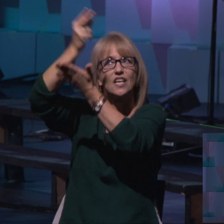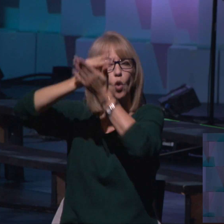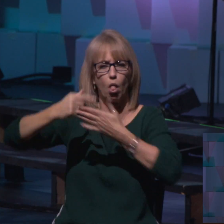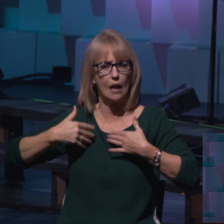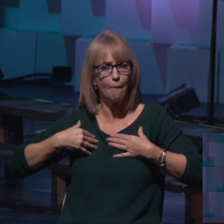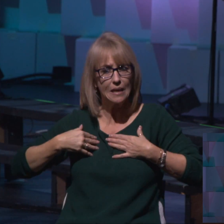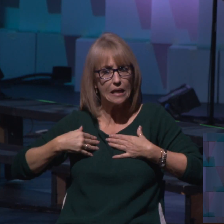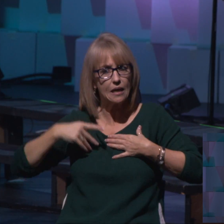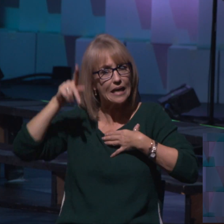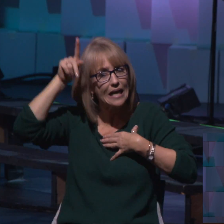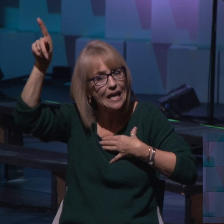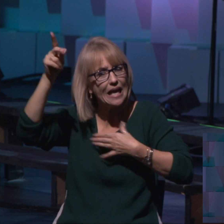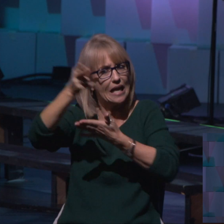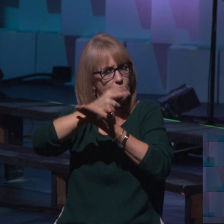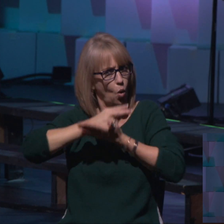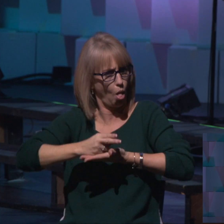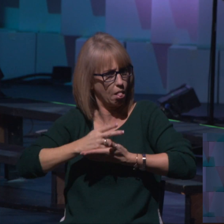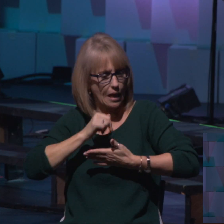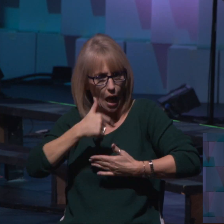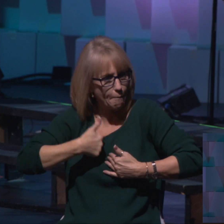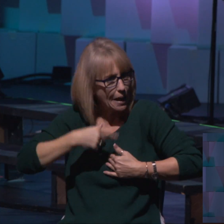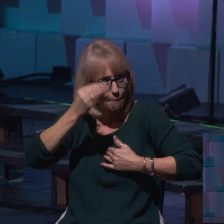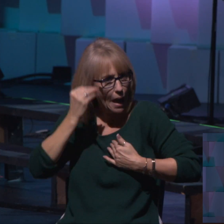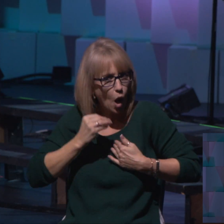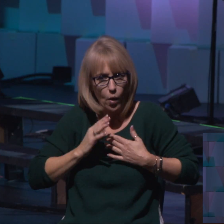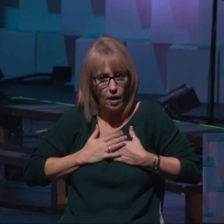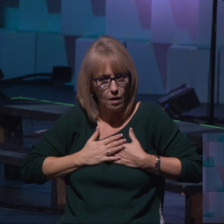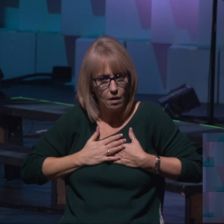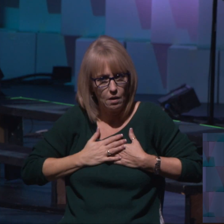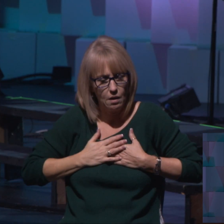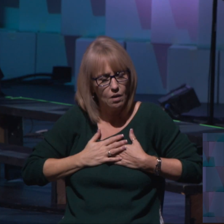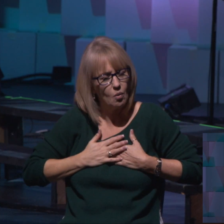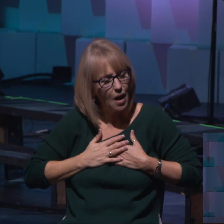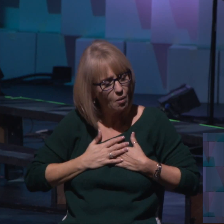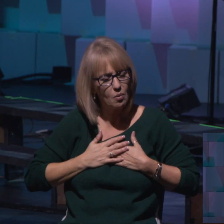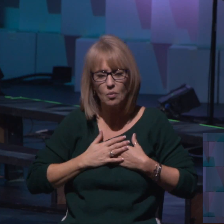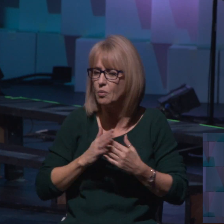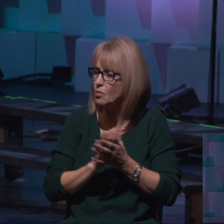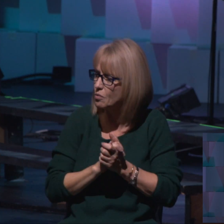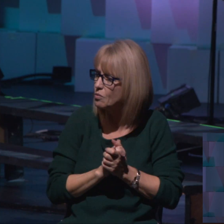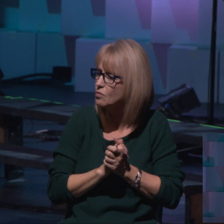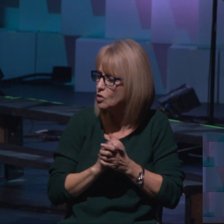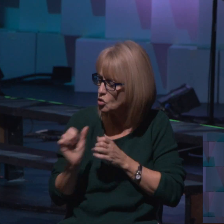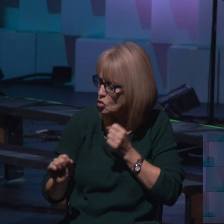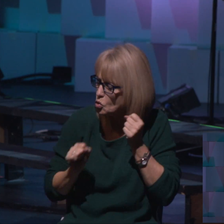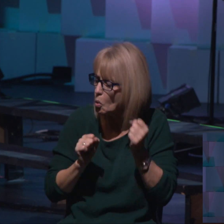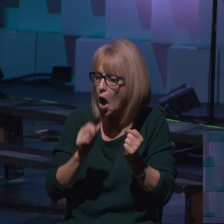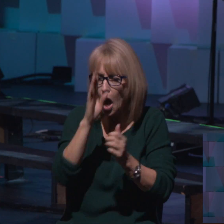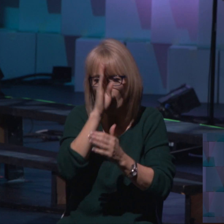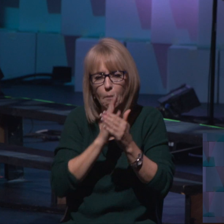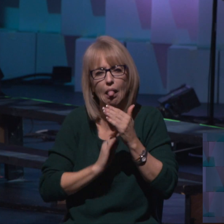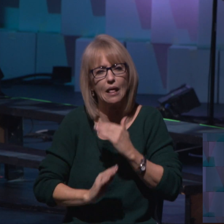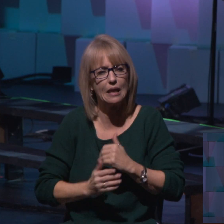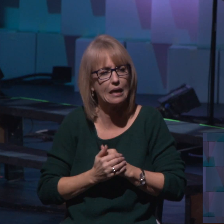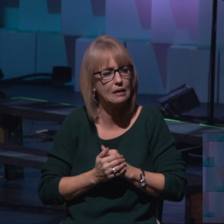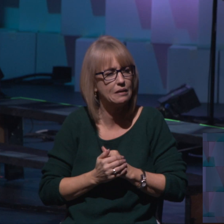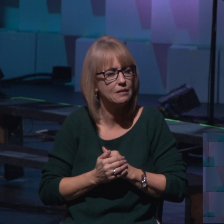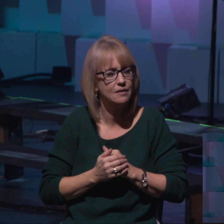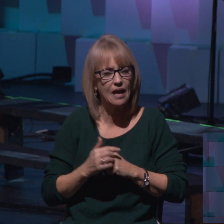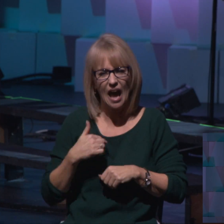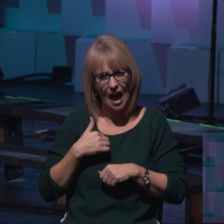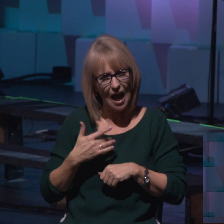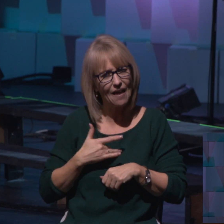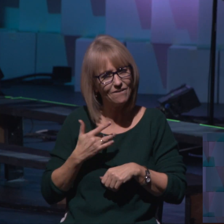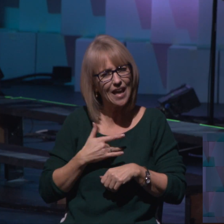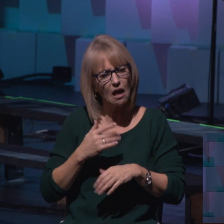her. So we see this humility demonstrated in a strong way. I believe humility is a trait of someone who